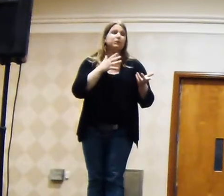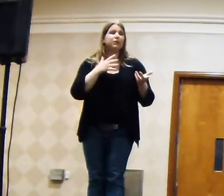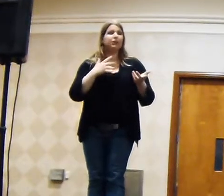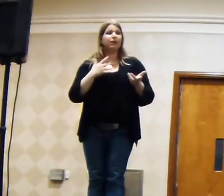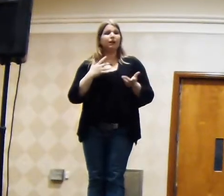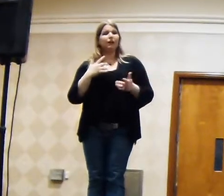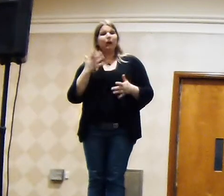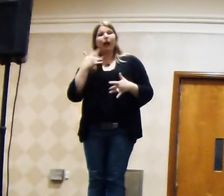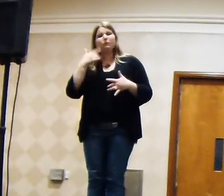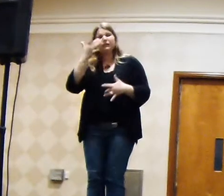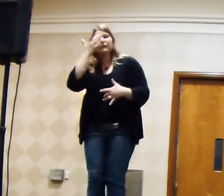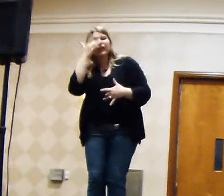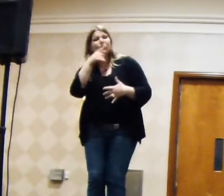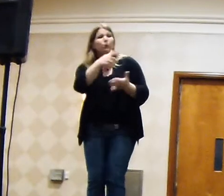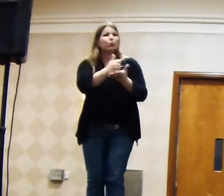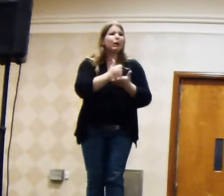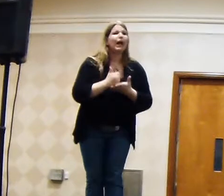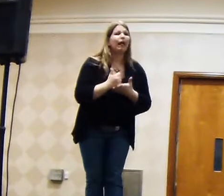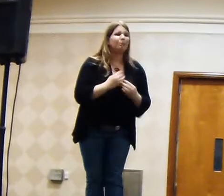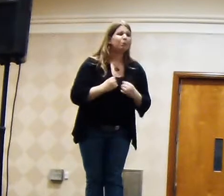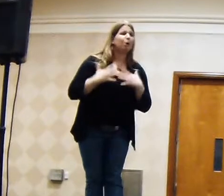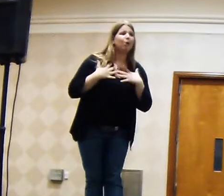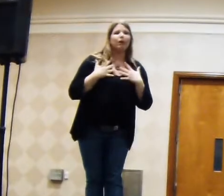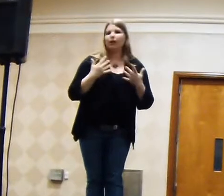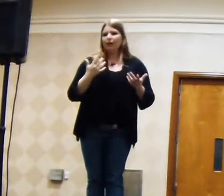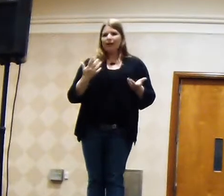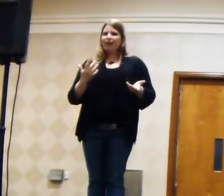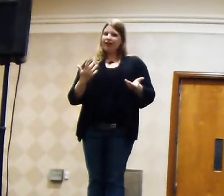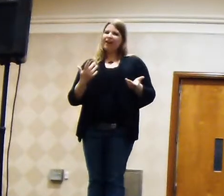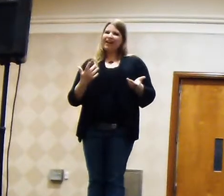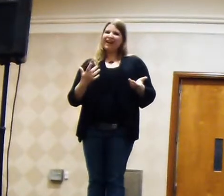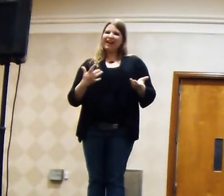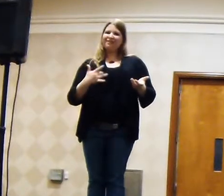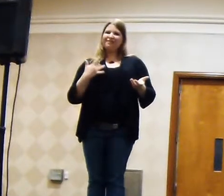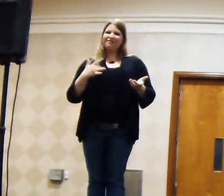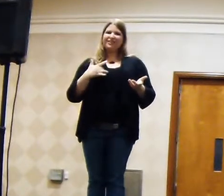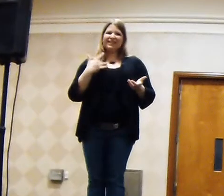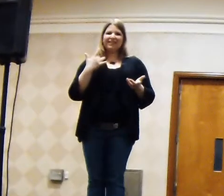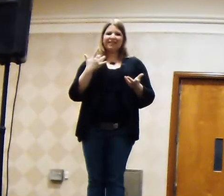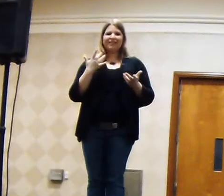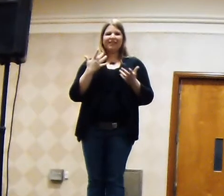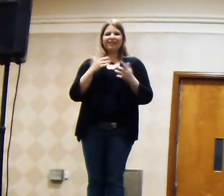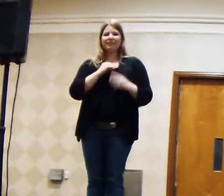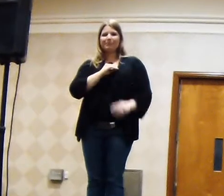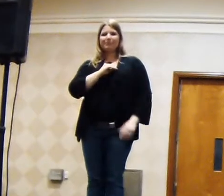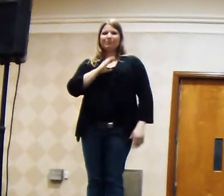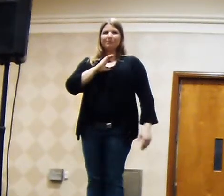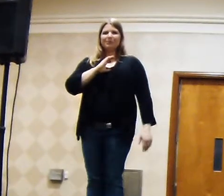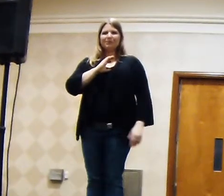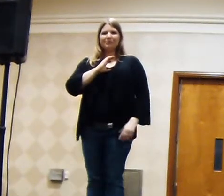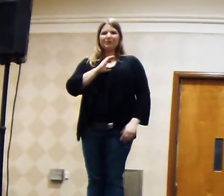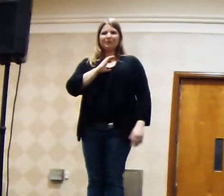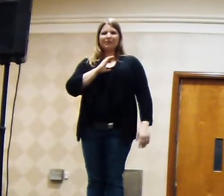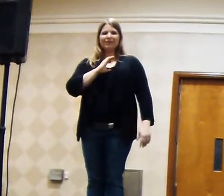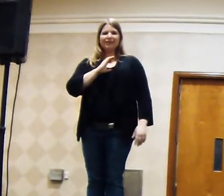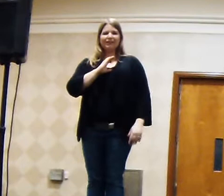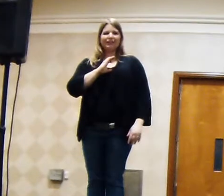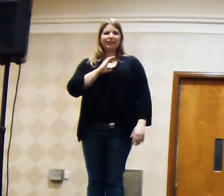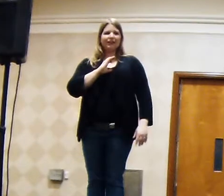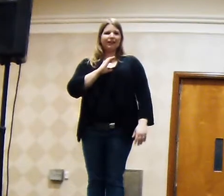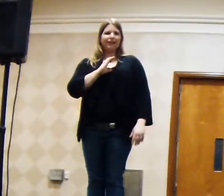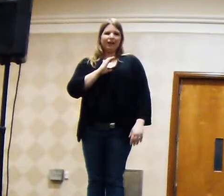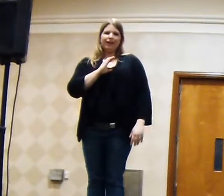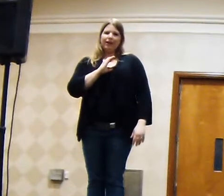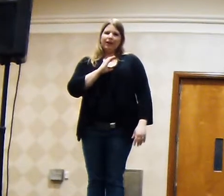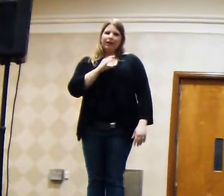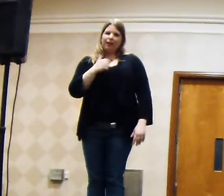a sickness, and I don't know, that's just such an immense gift. For me, as a person, to think